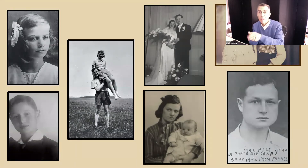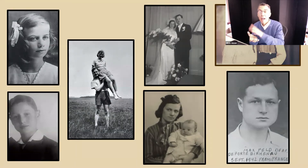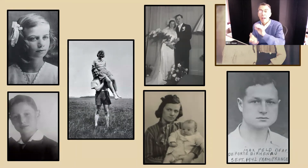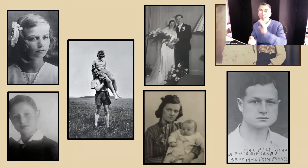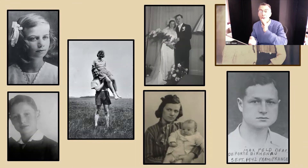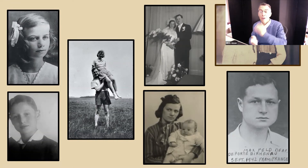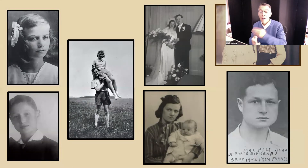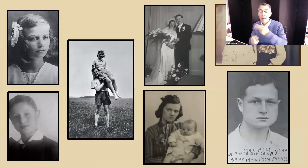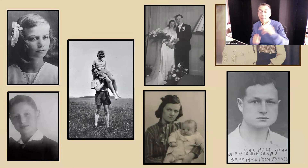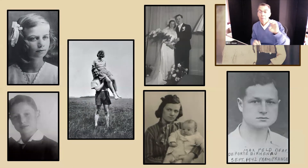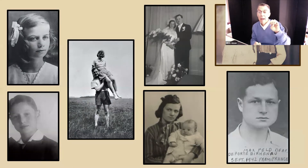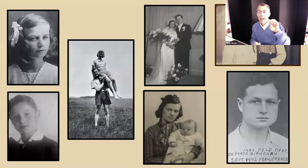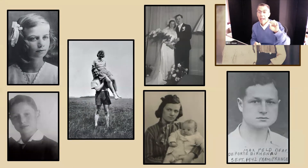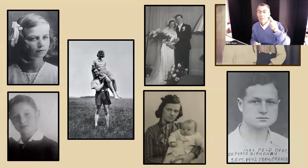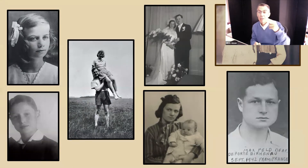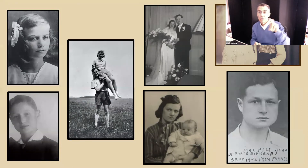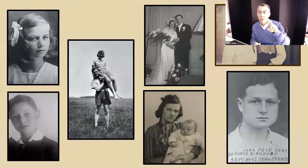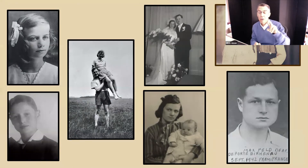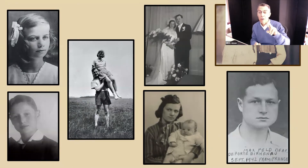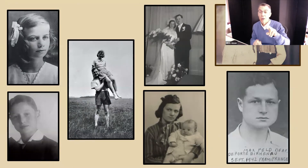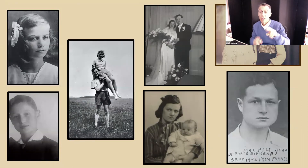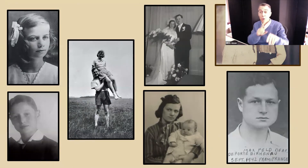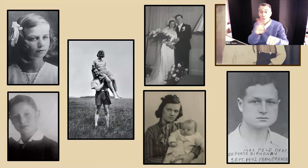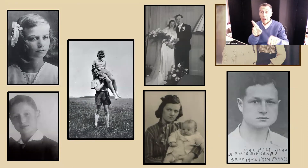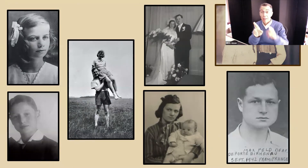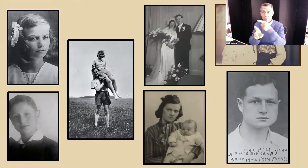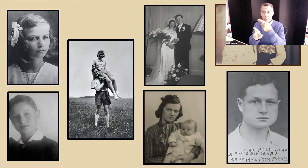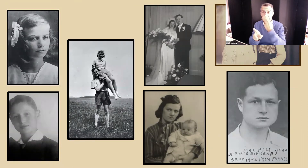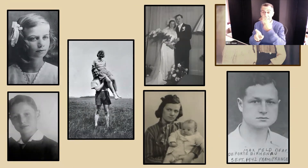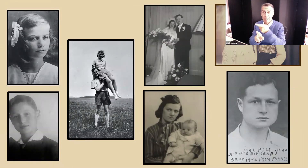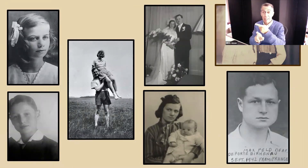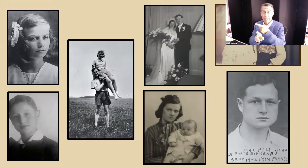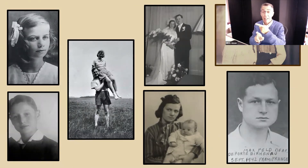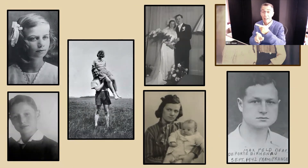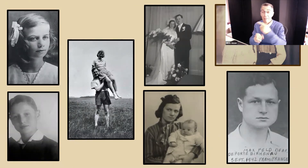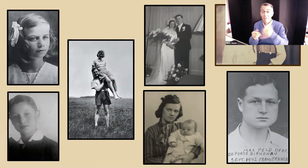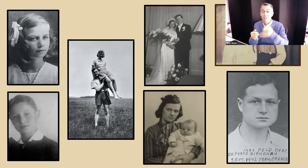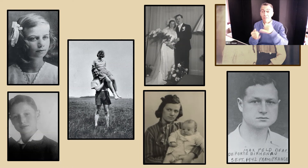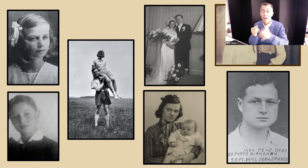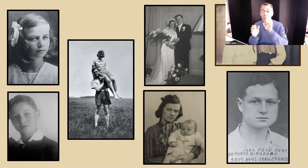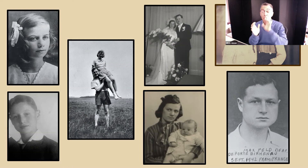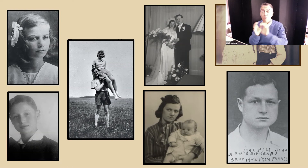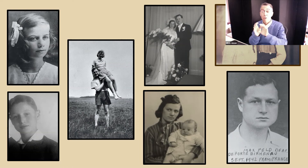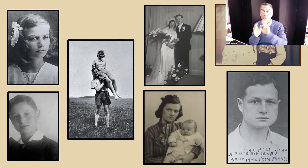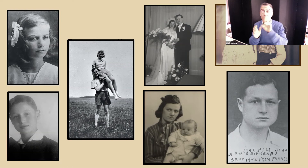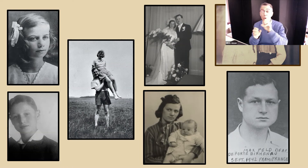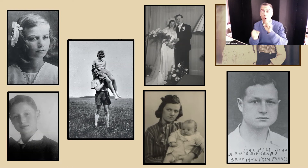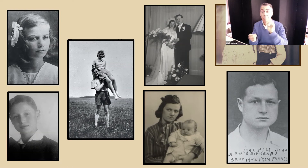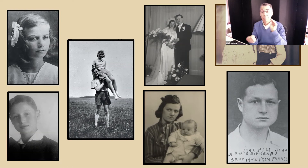Esther. On the right side, you see the final photos that Rose added to the album